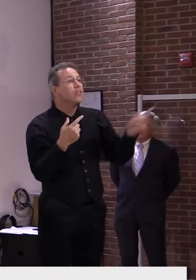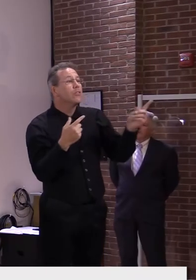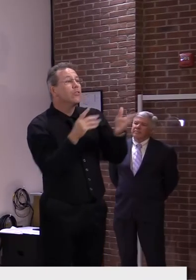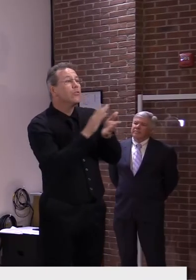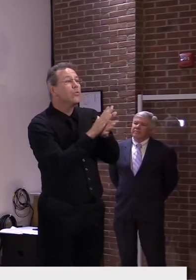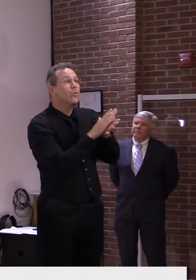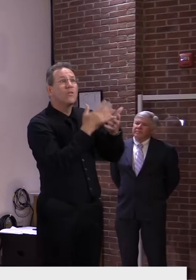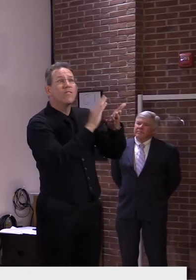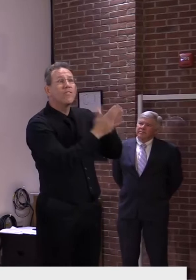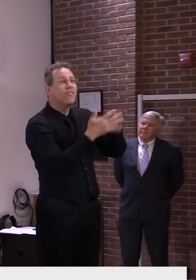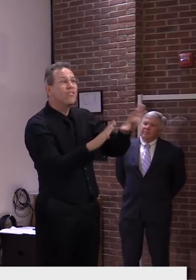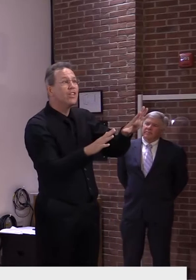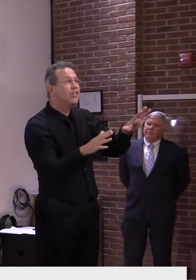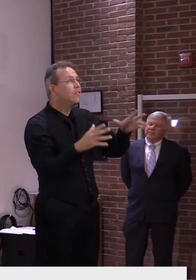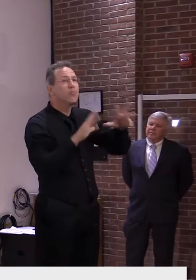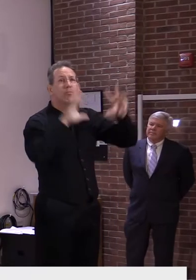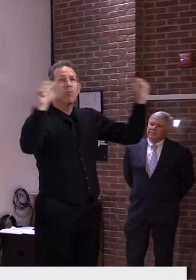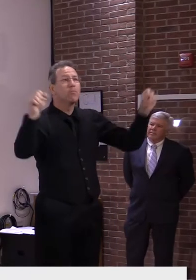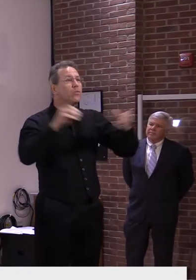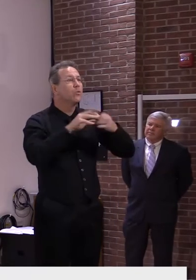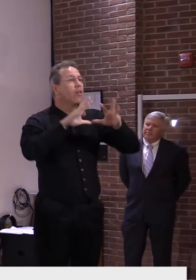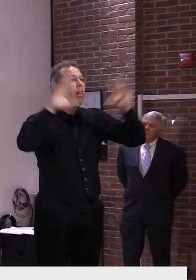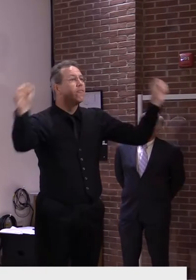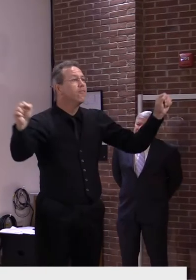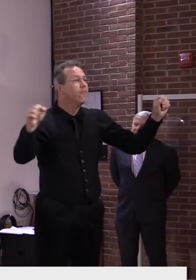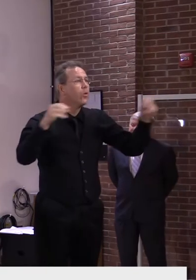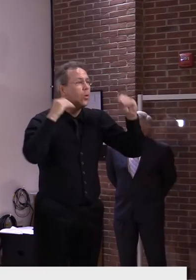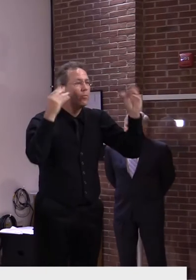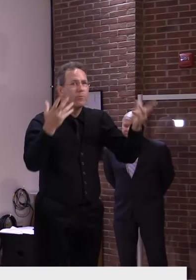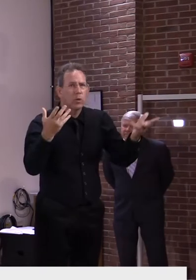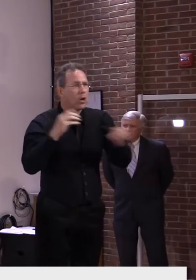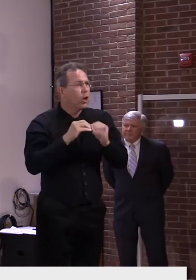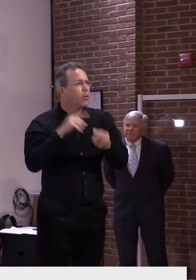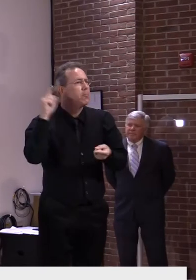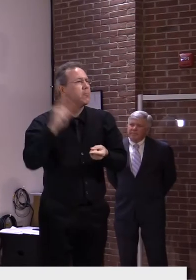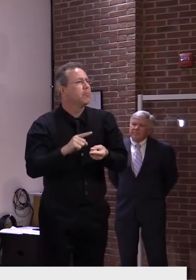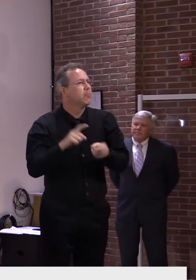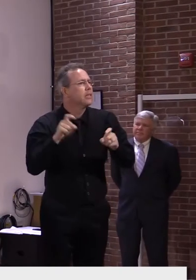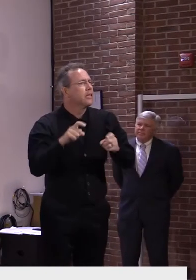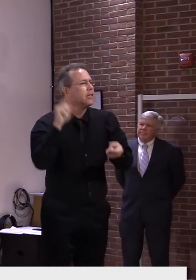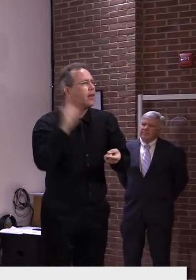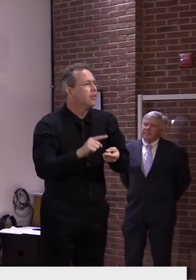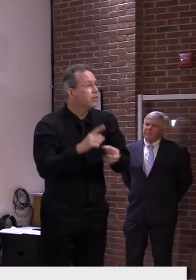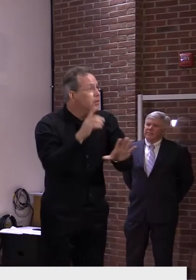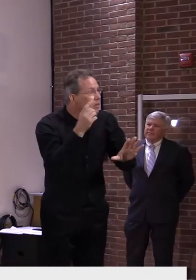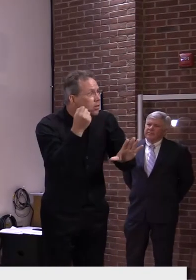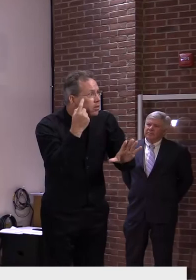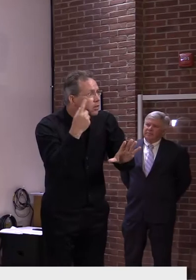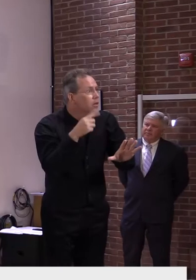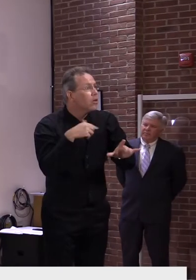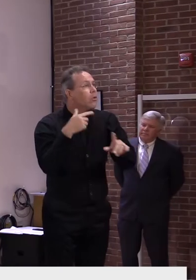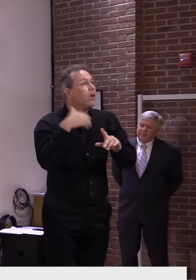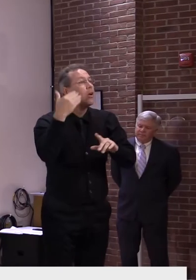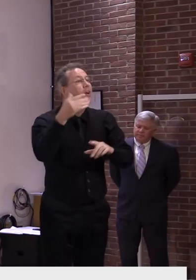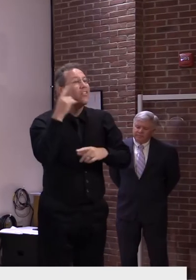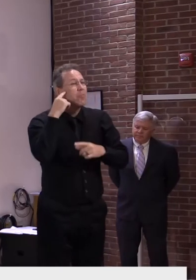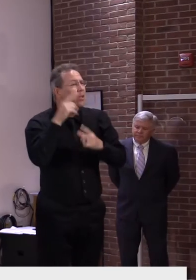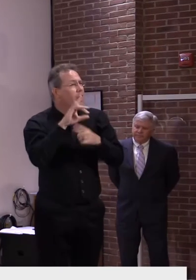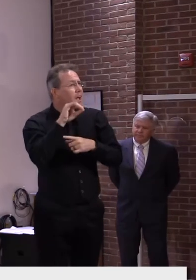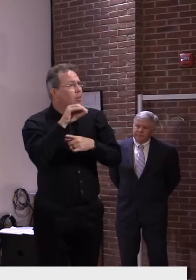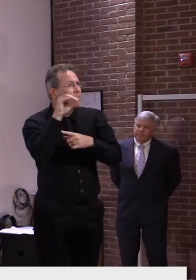their semester. But also, again, when you're talking about 80%, almost 80% of 12 and